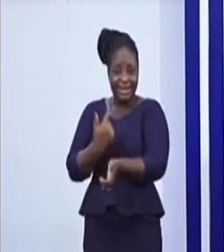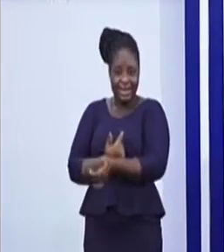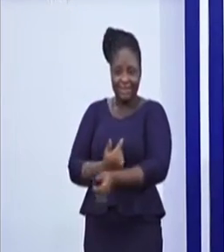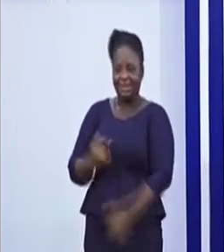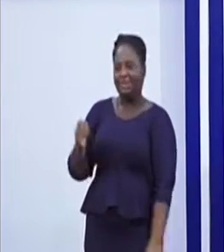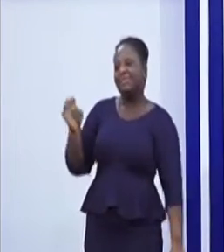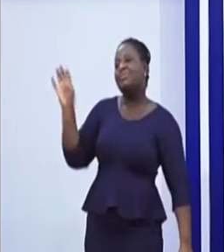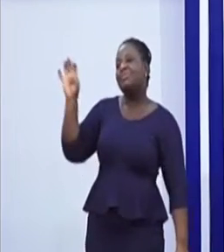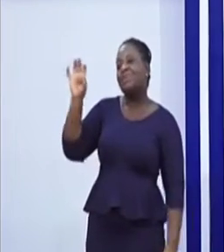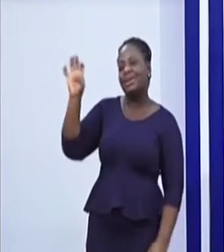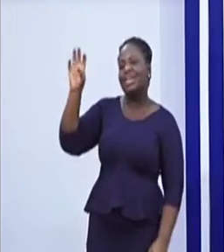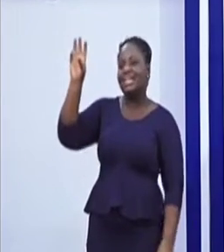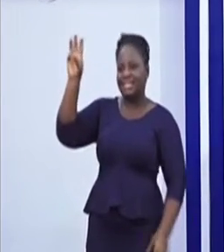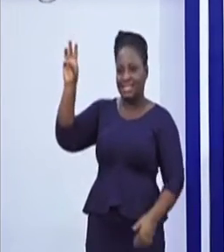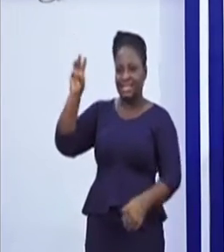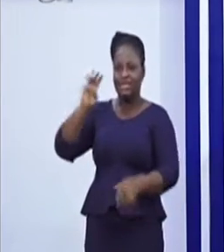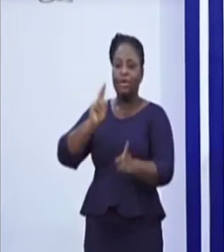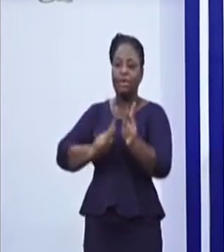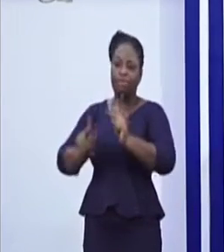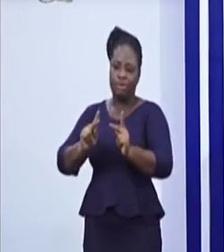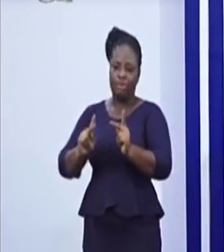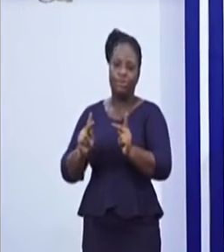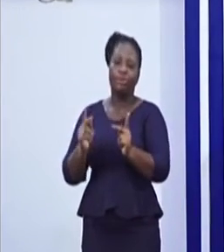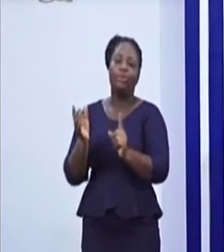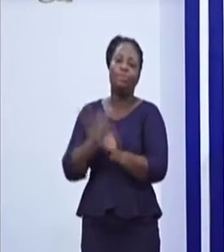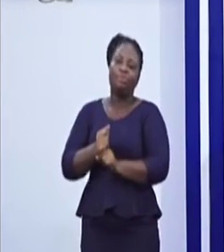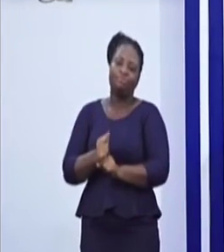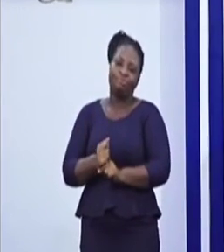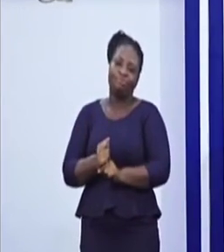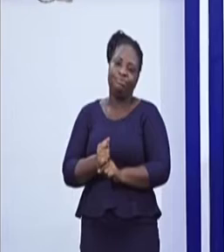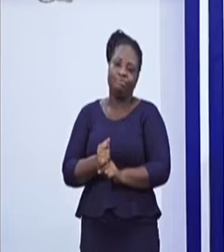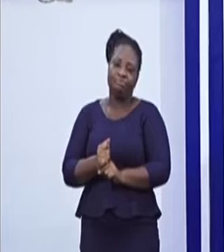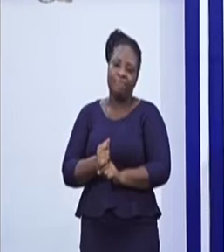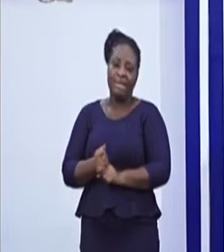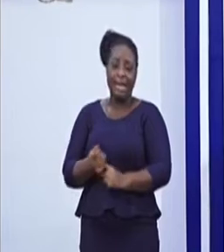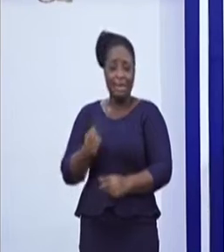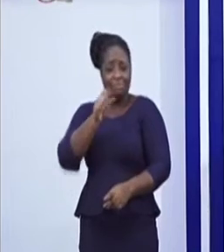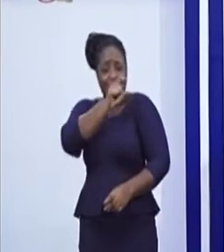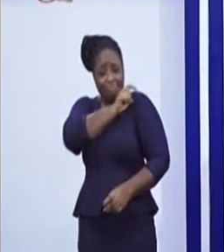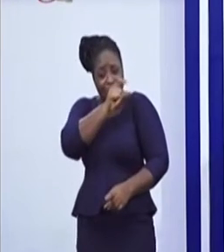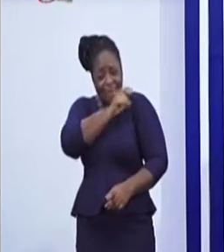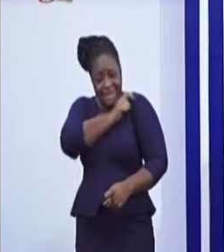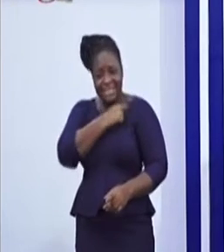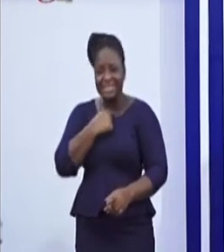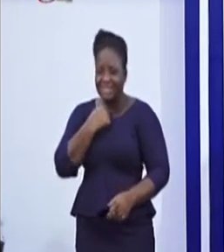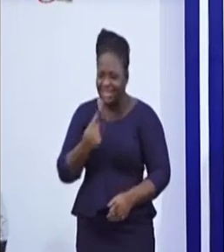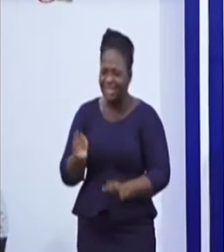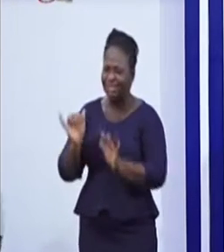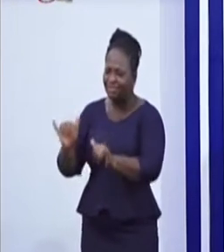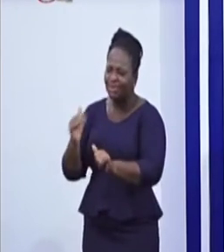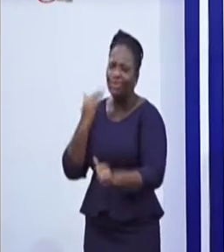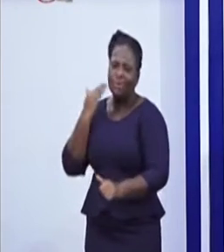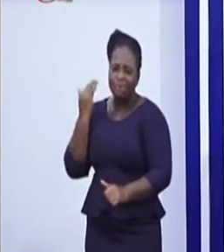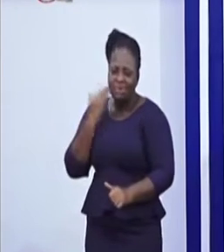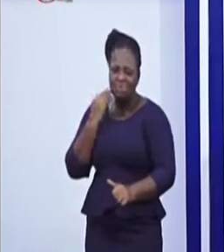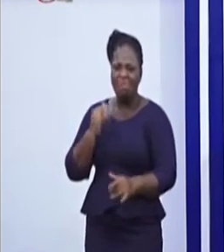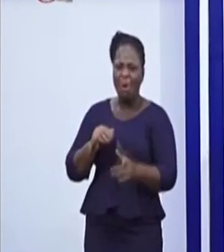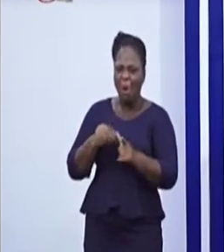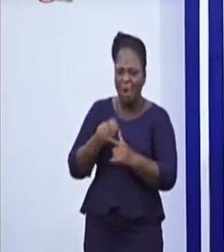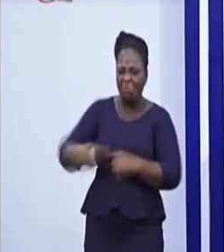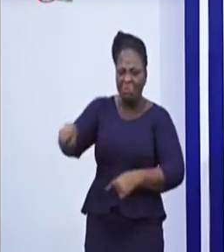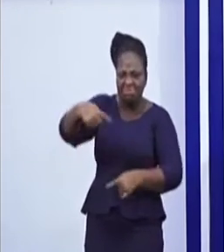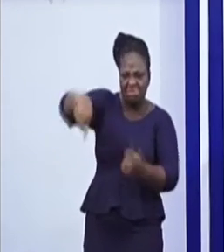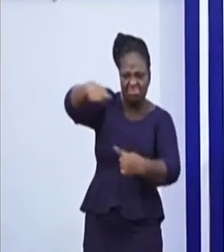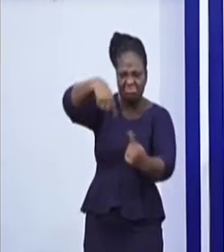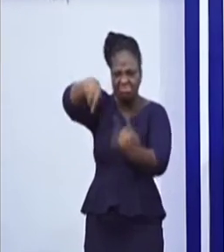ahanan ani nsia na police for ache wom say emra ye dia agu akwan mu say omo ntena fia na say mo mpie ana